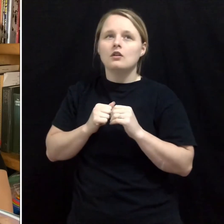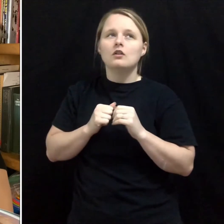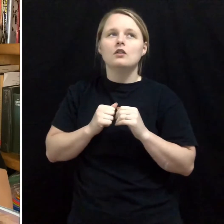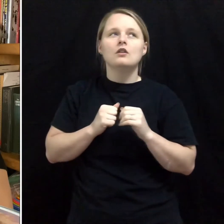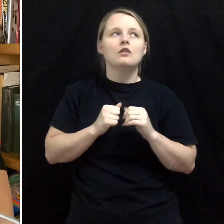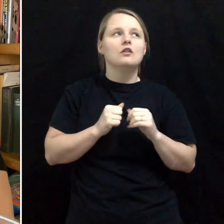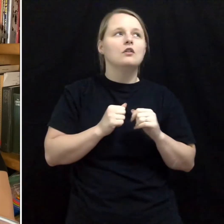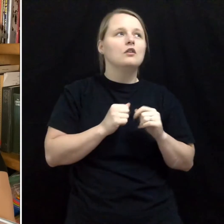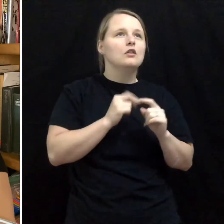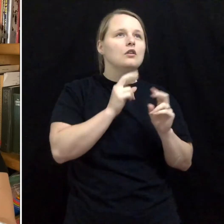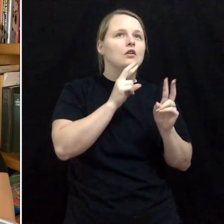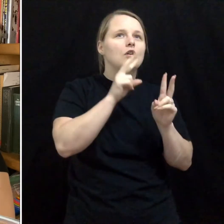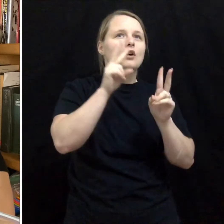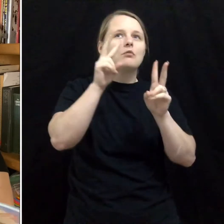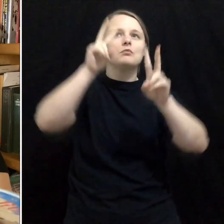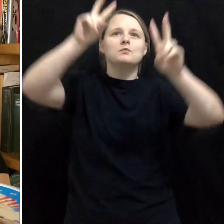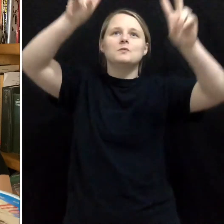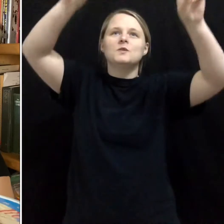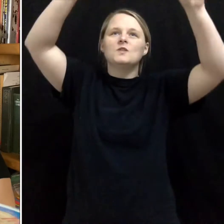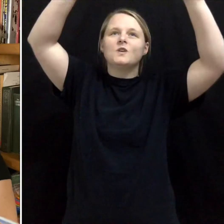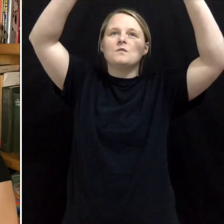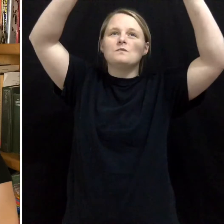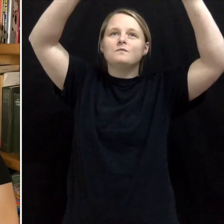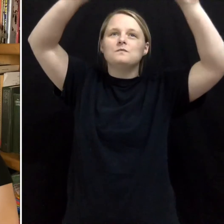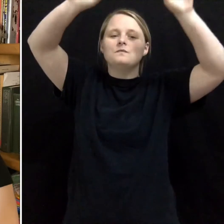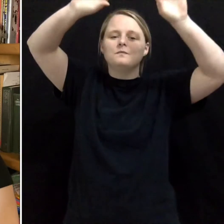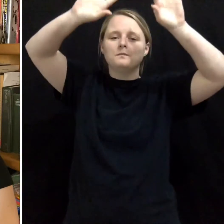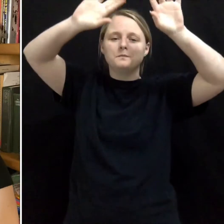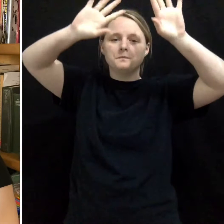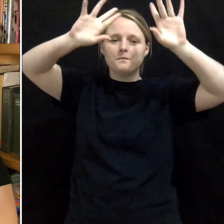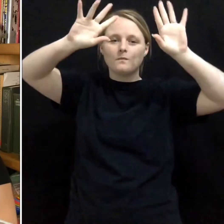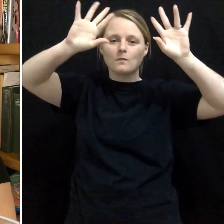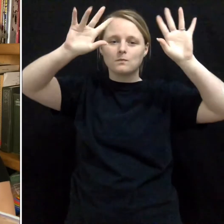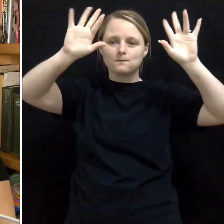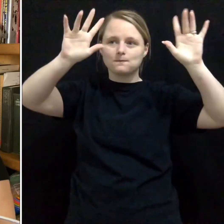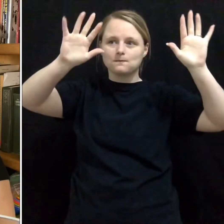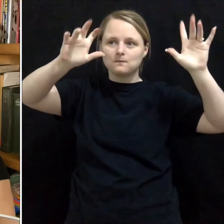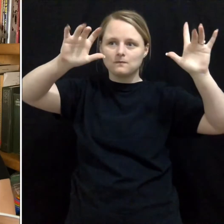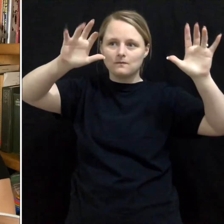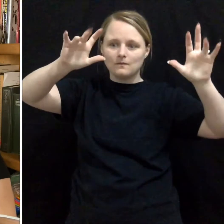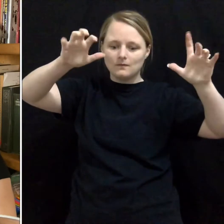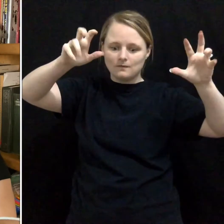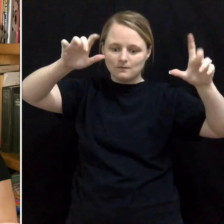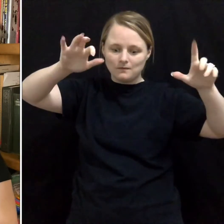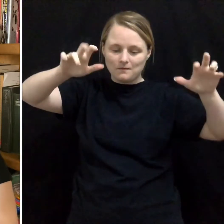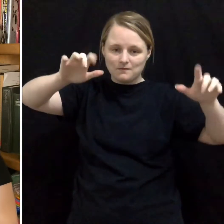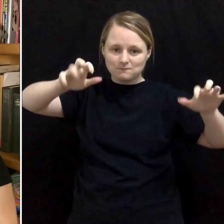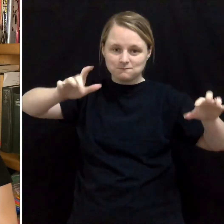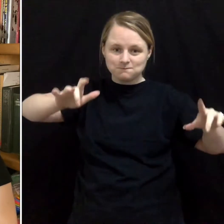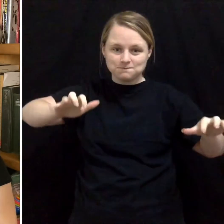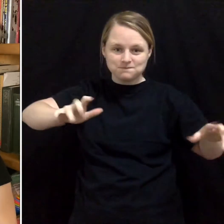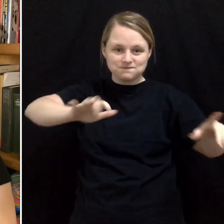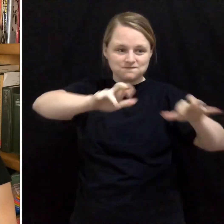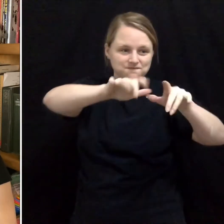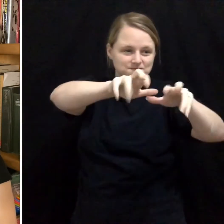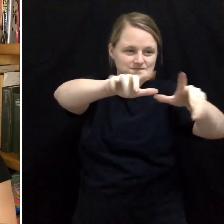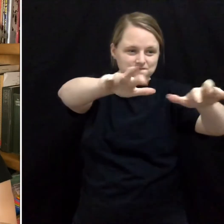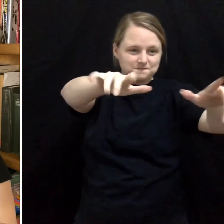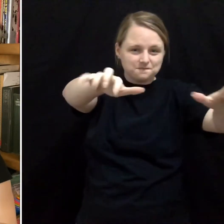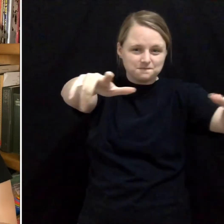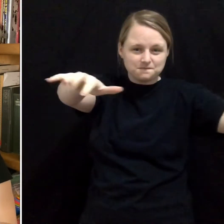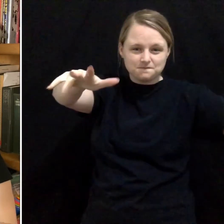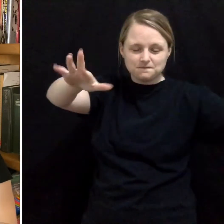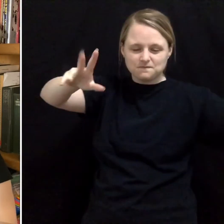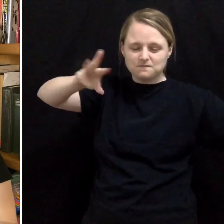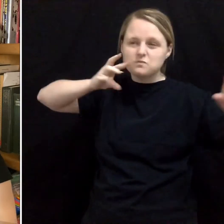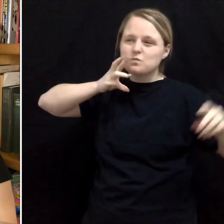soft, drenching, and soaking rain fell. And Rose realized that